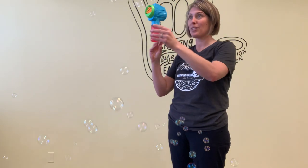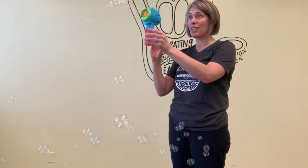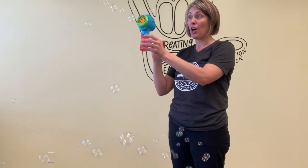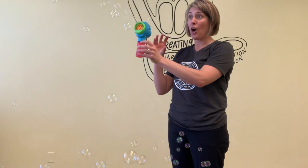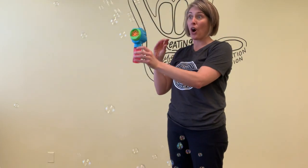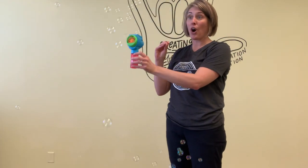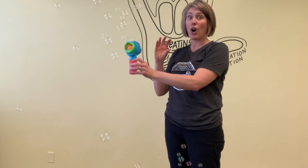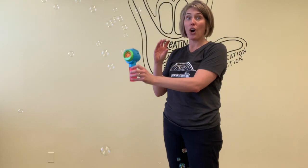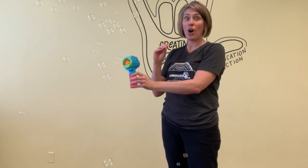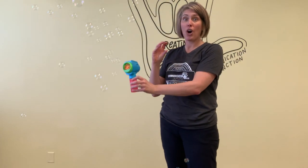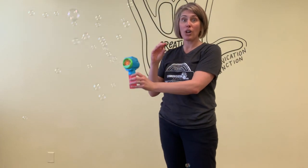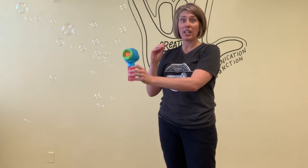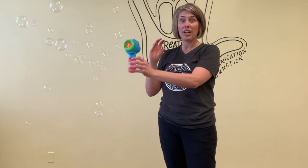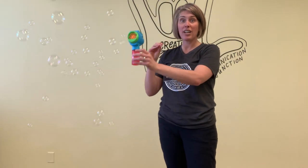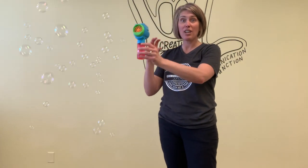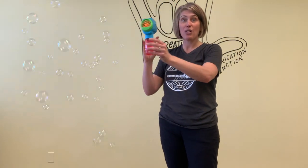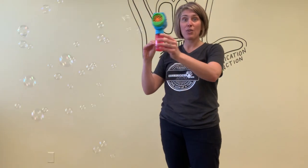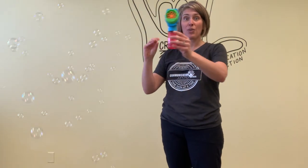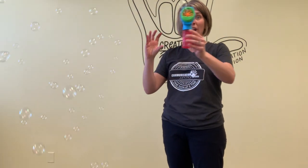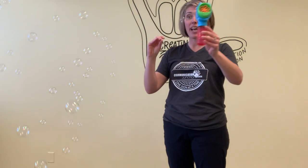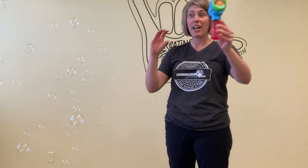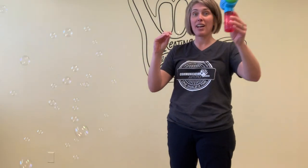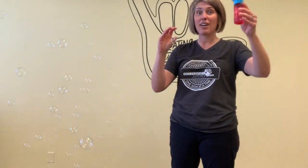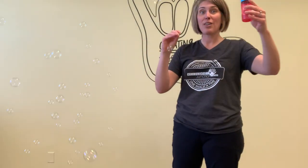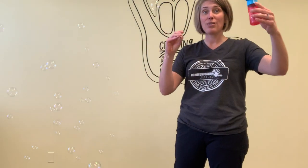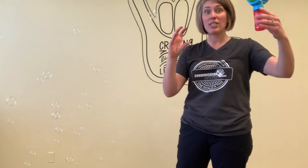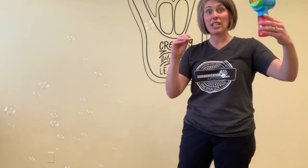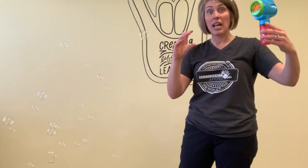around, all around.